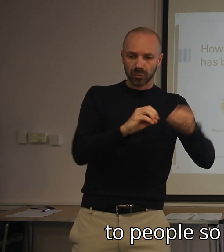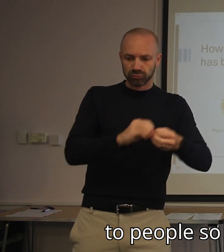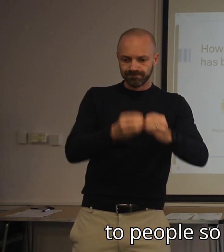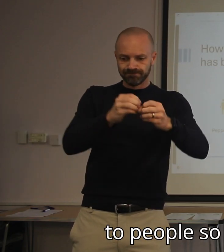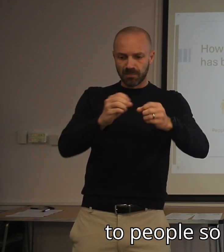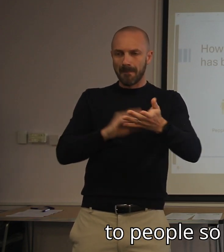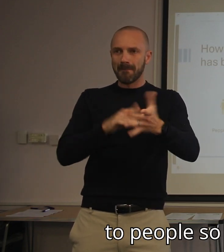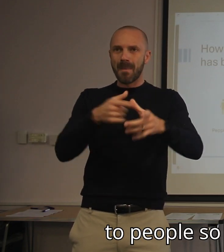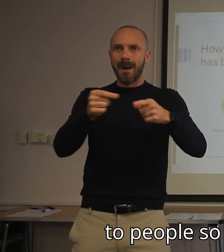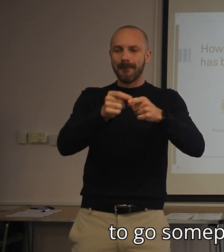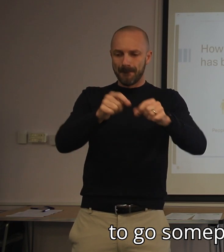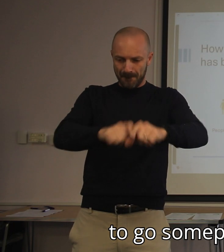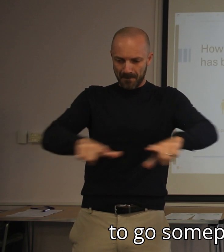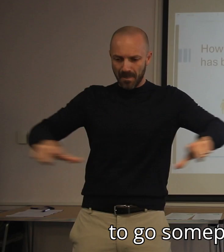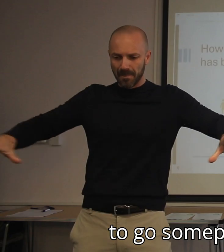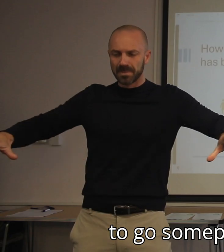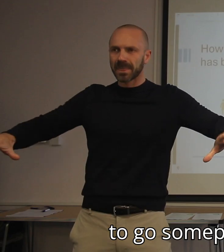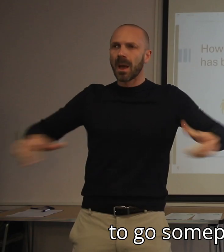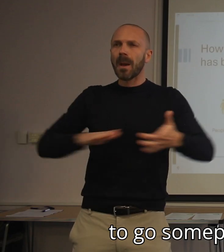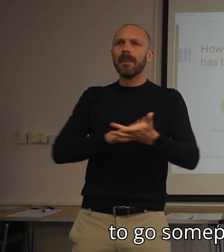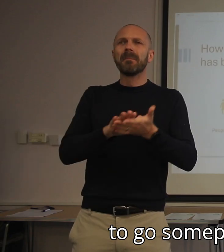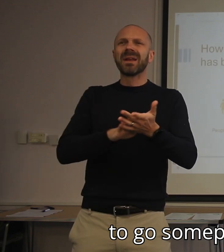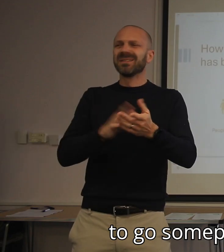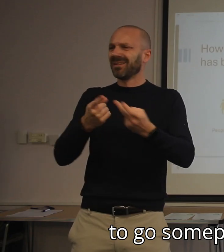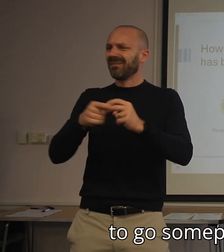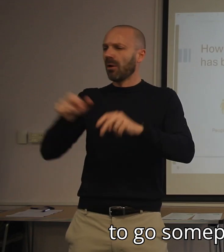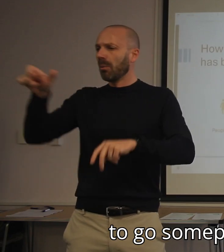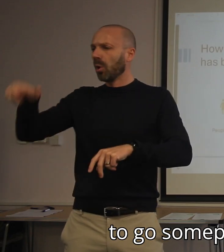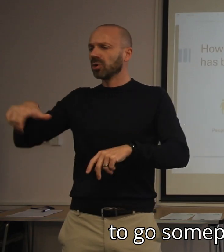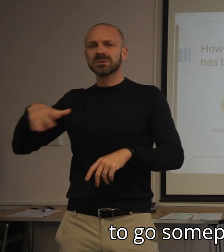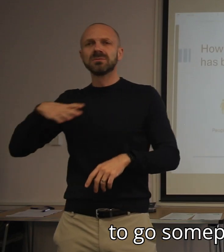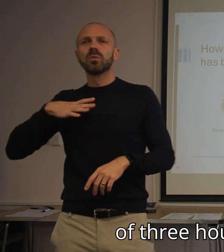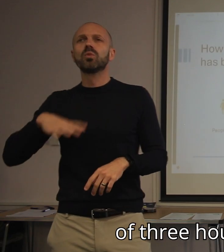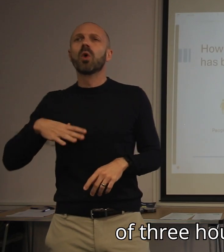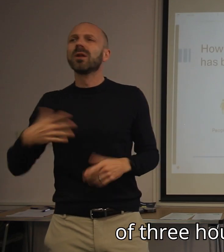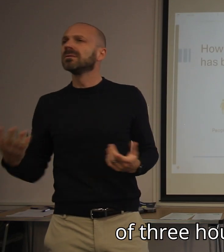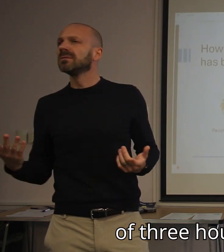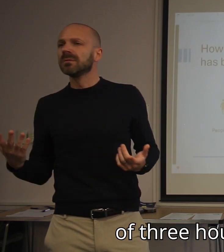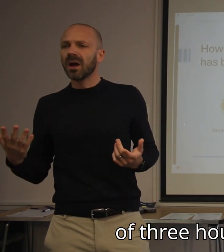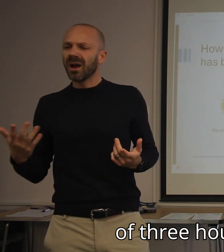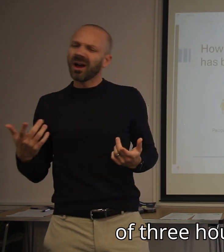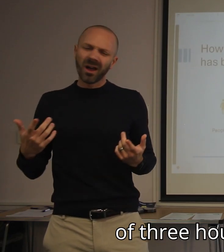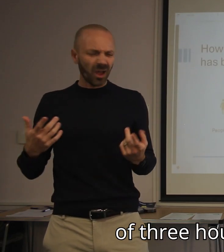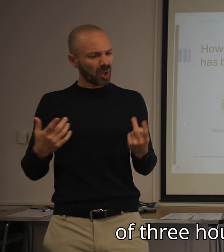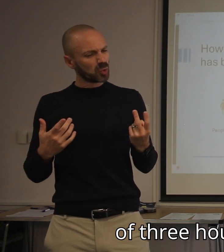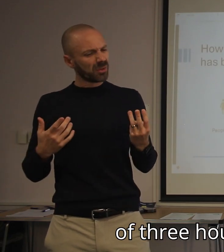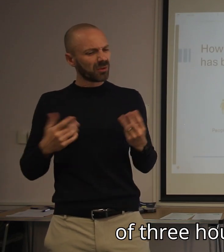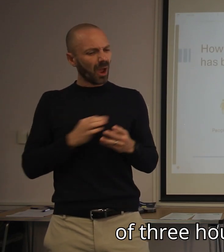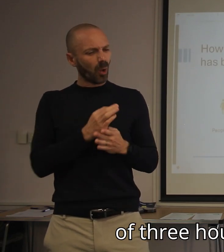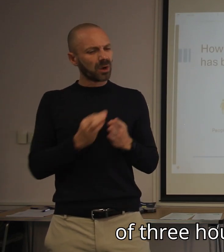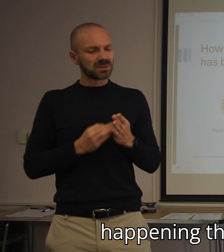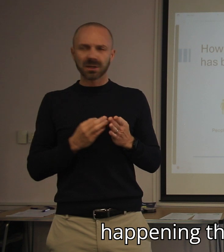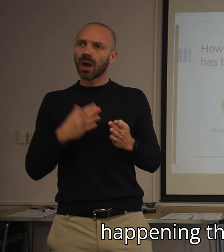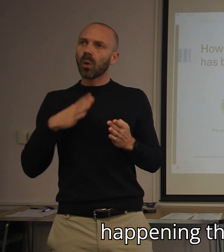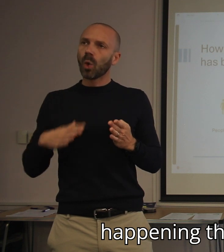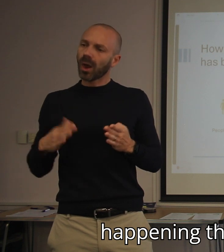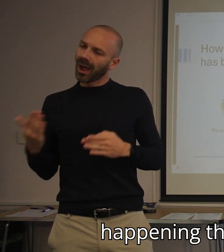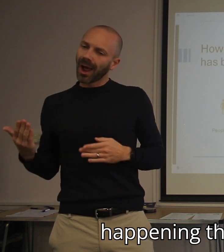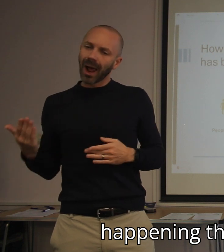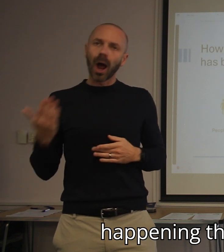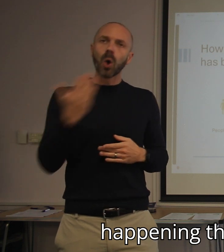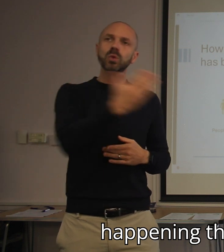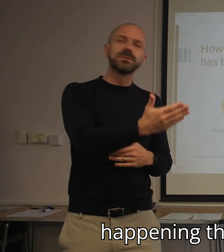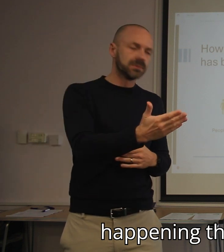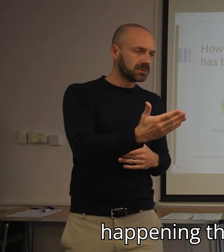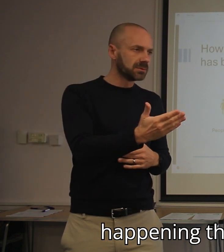they know if they want to go someplace for a day out, a couple of free hours, then they know what's happening there. They